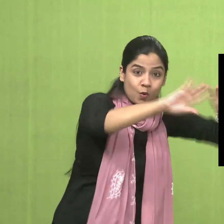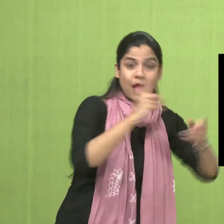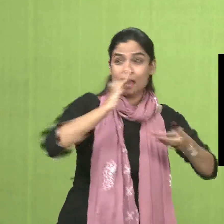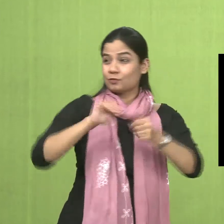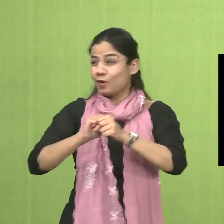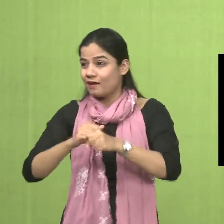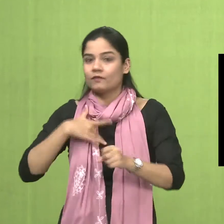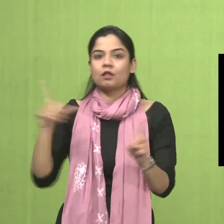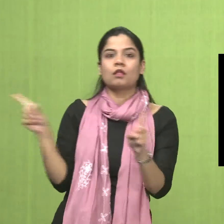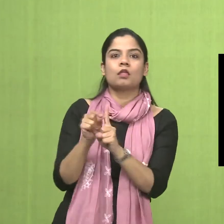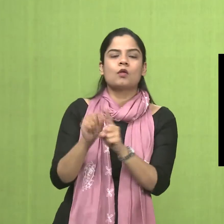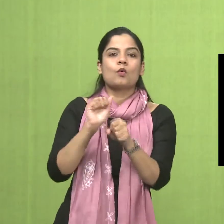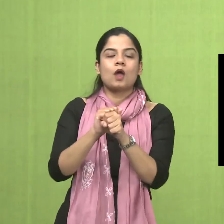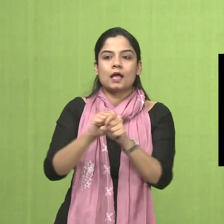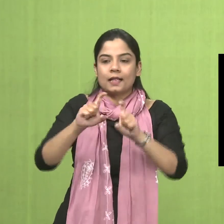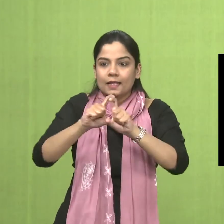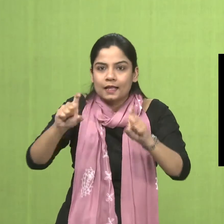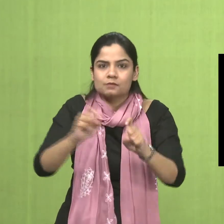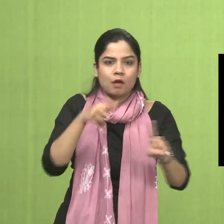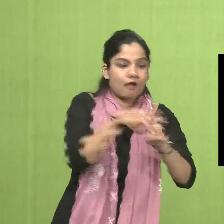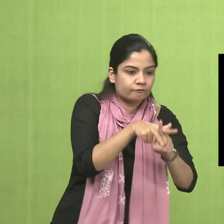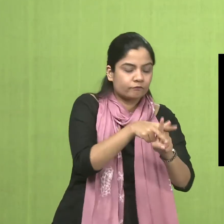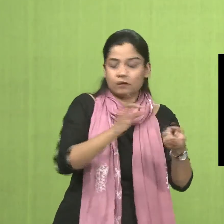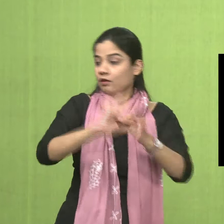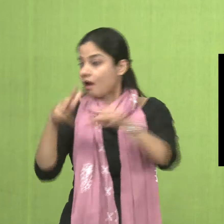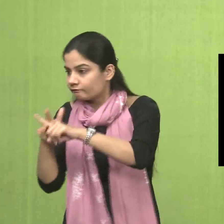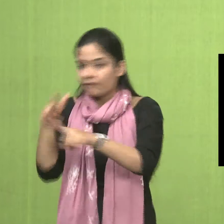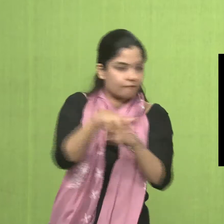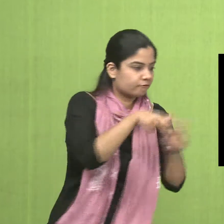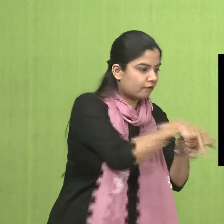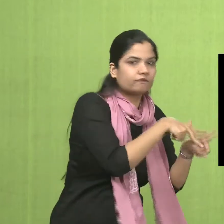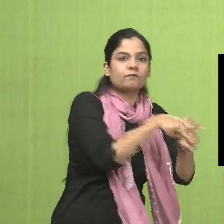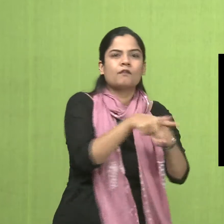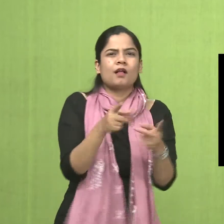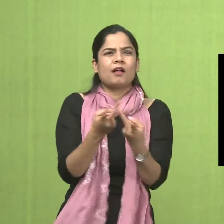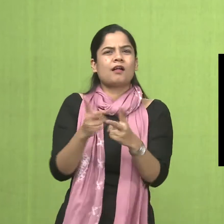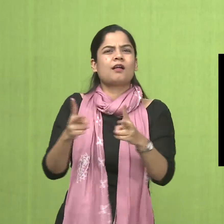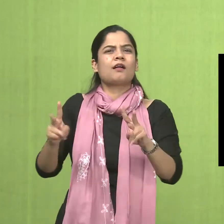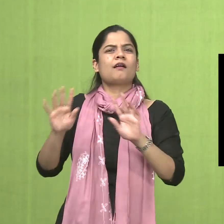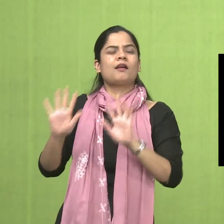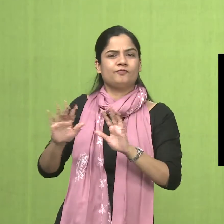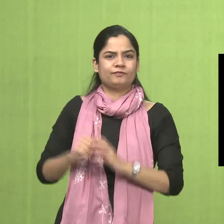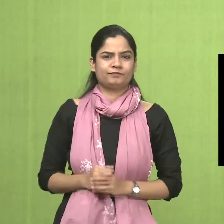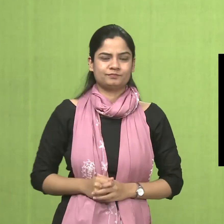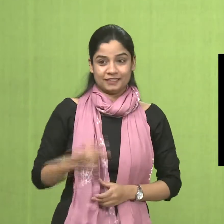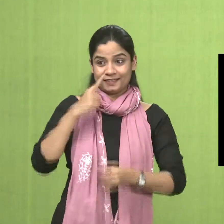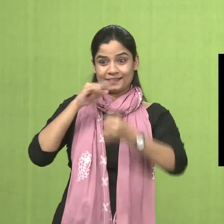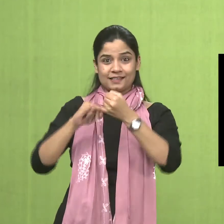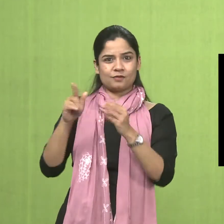herself. She loses out on energy very quickly once her husband and children go off to school.